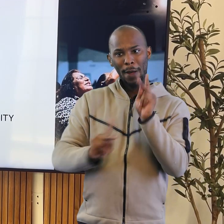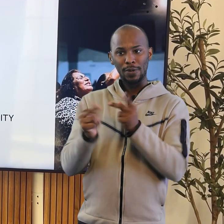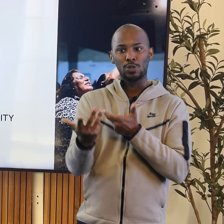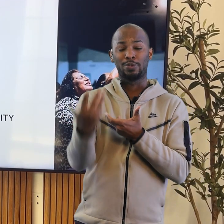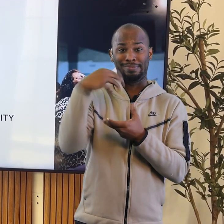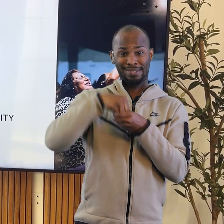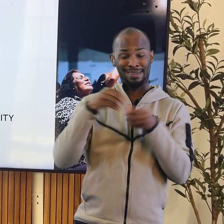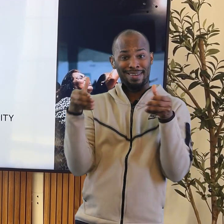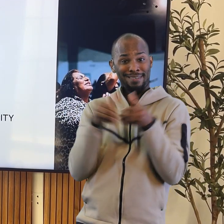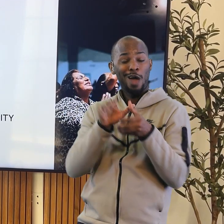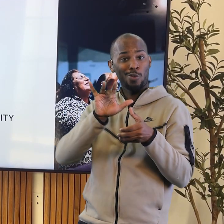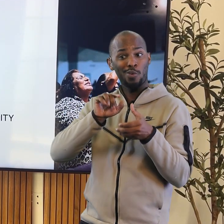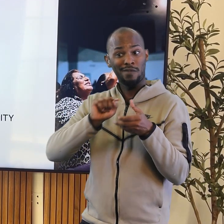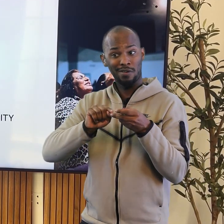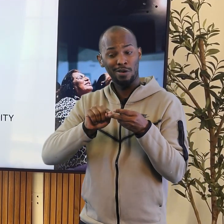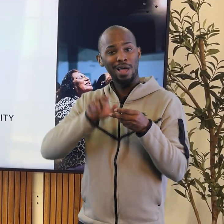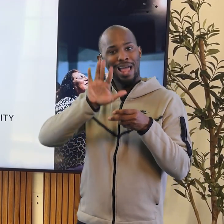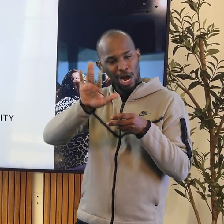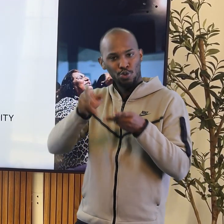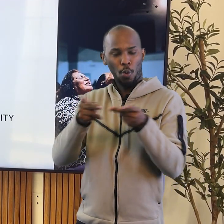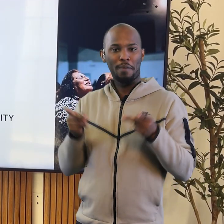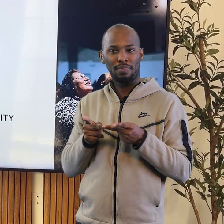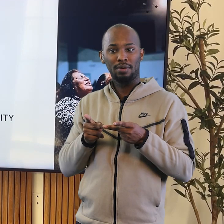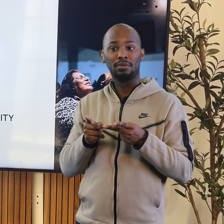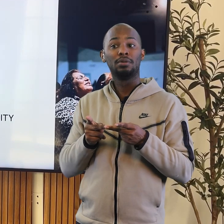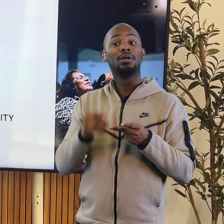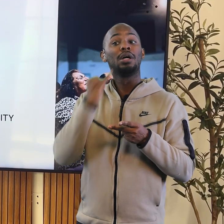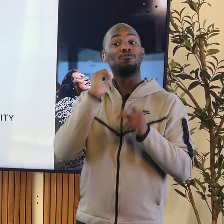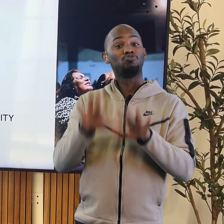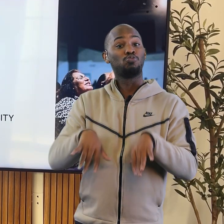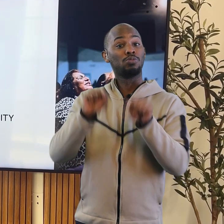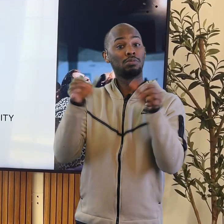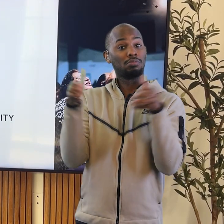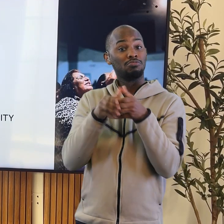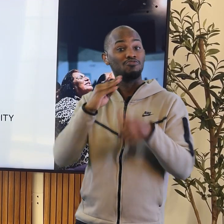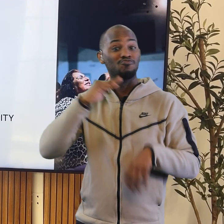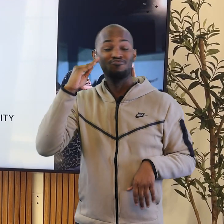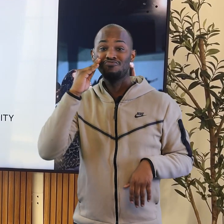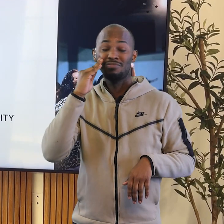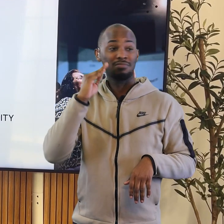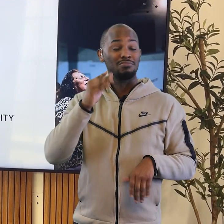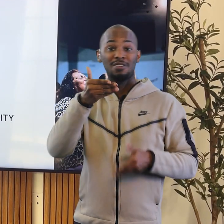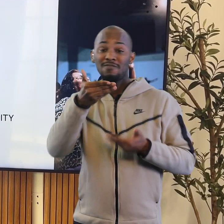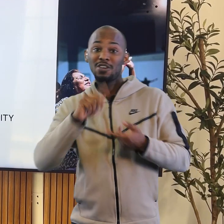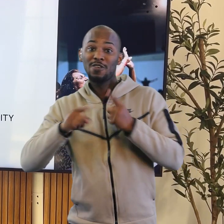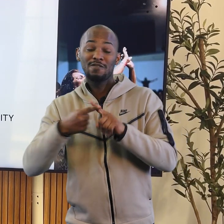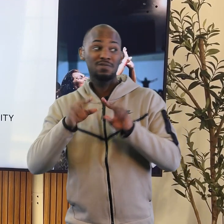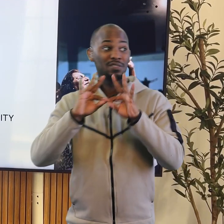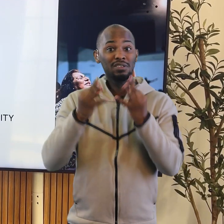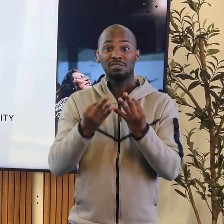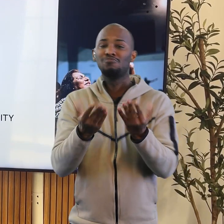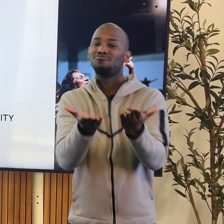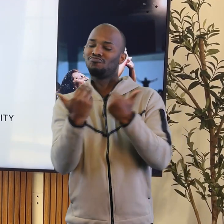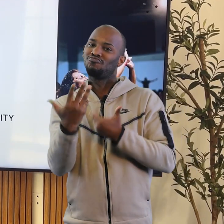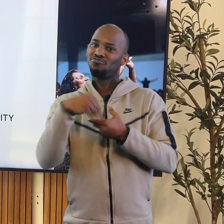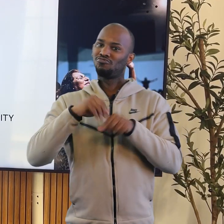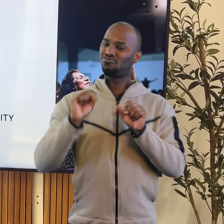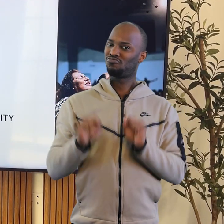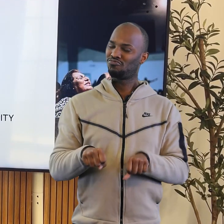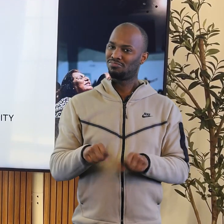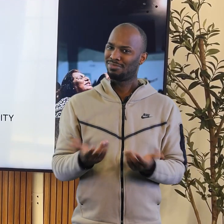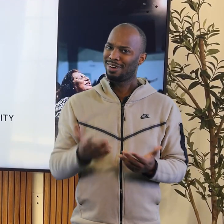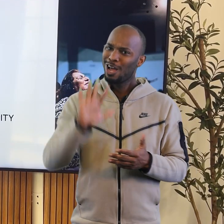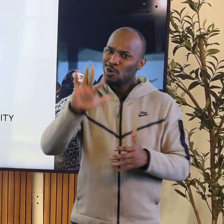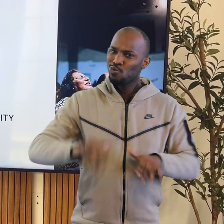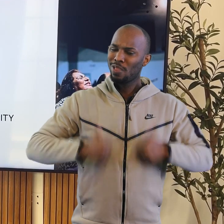to participate in Gather 25 in your place. If you want to host a Gather group in a home, invite your friends and family to participate